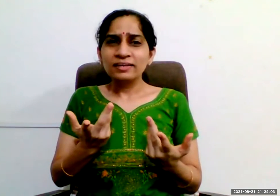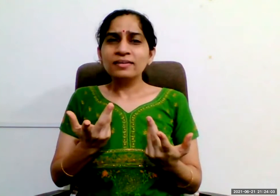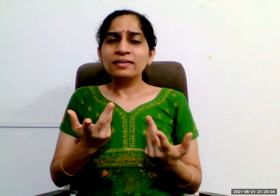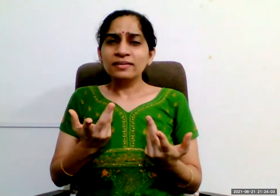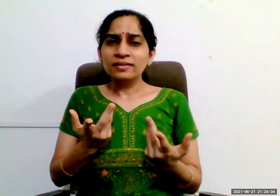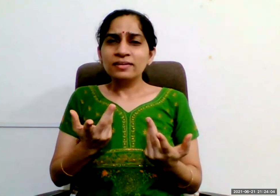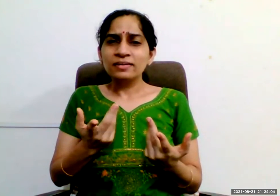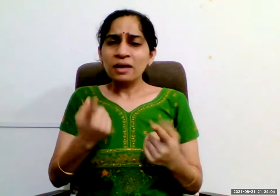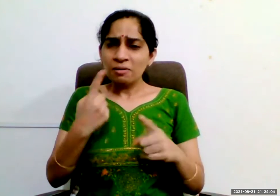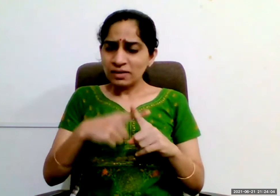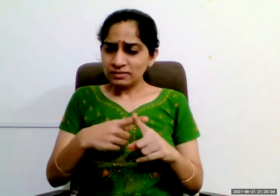And where will I go after I die?